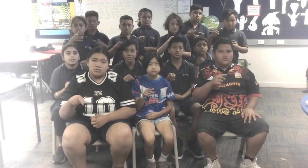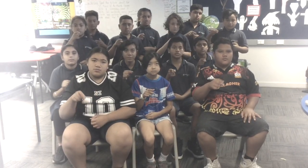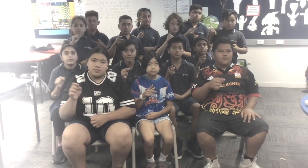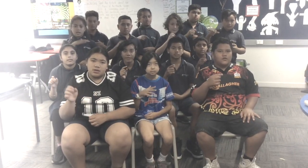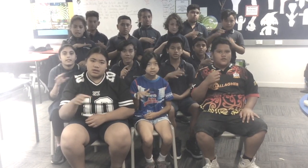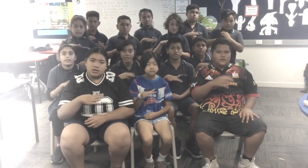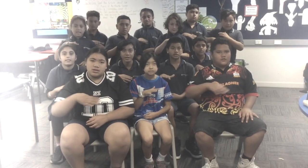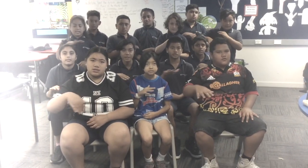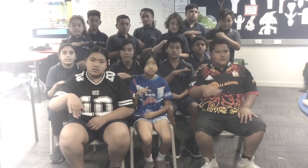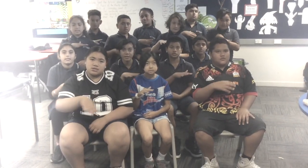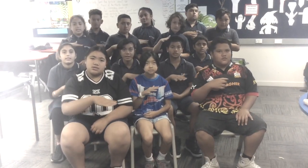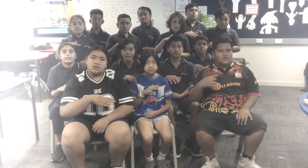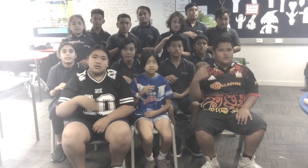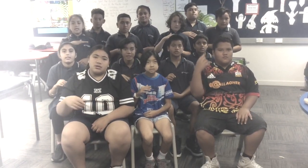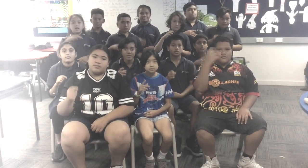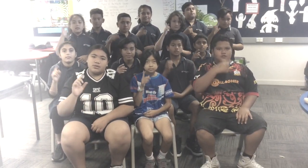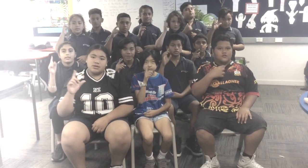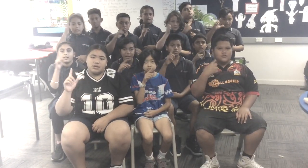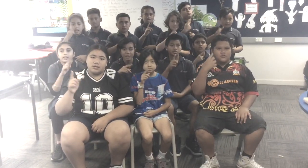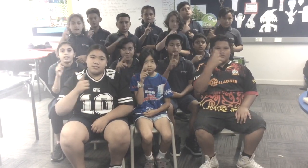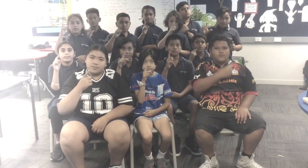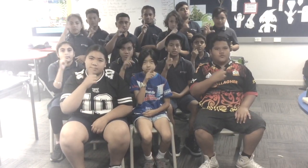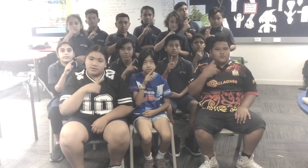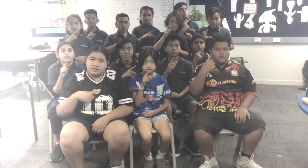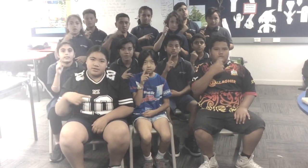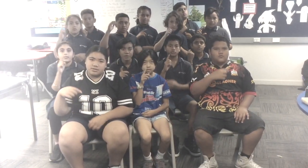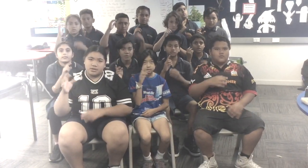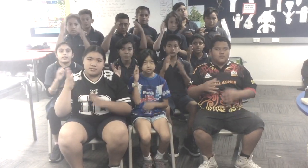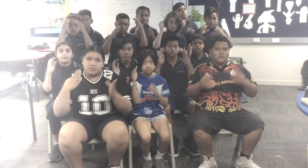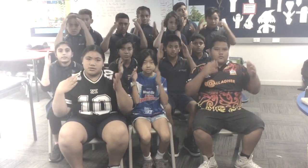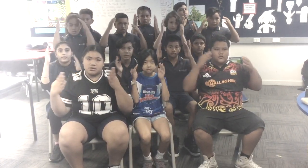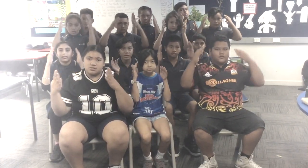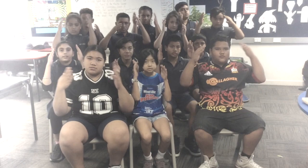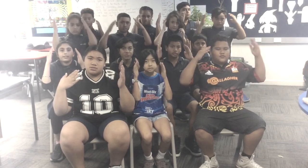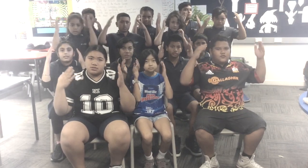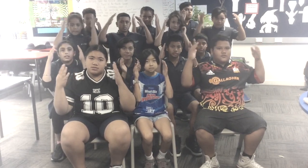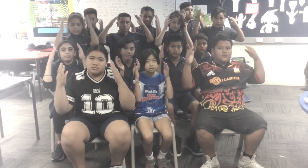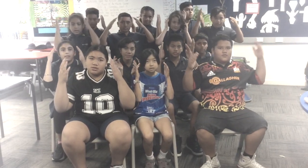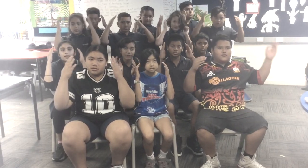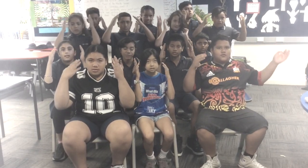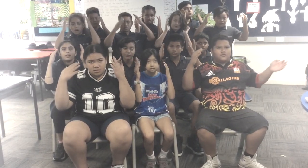Dreamer.